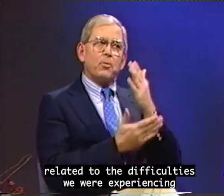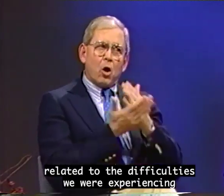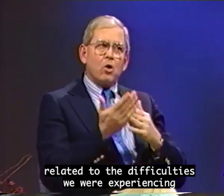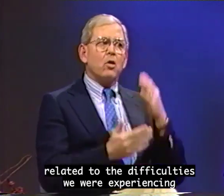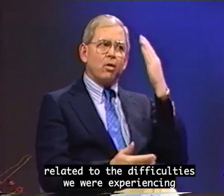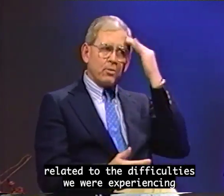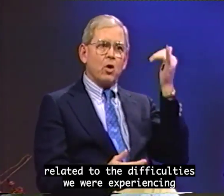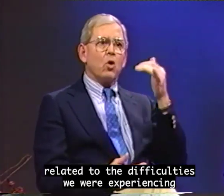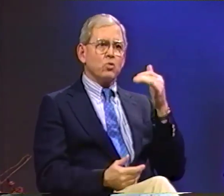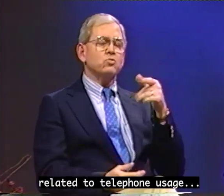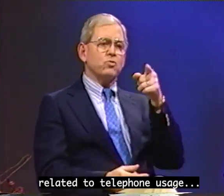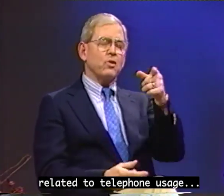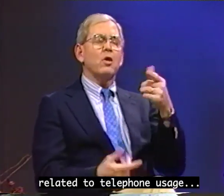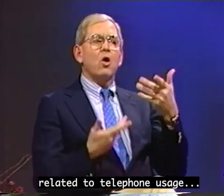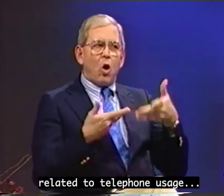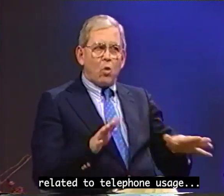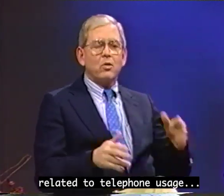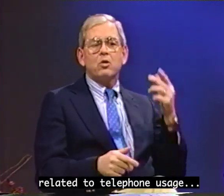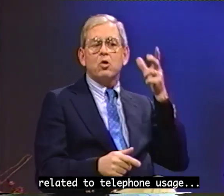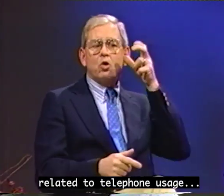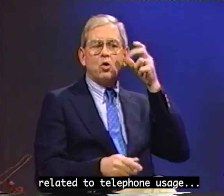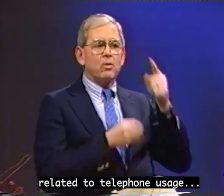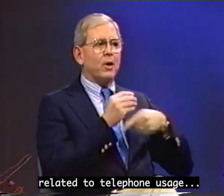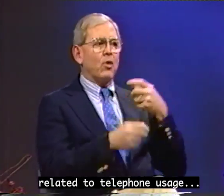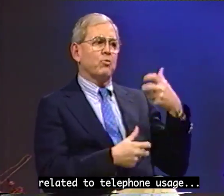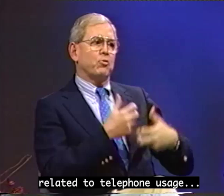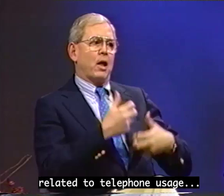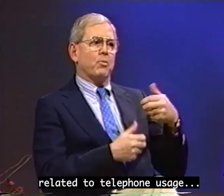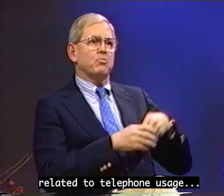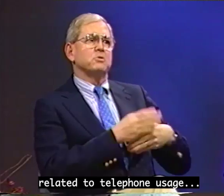were experiencing related to telephone usage.